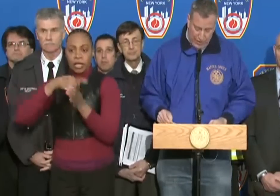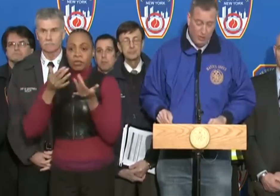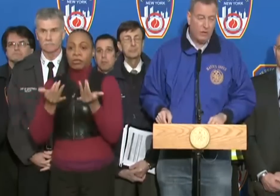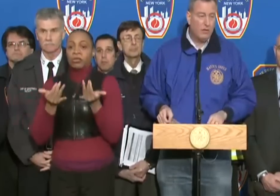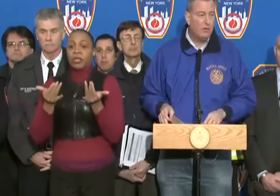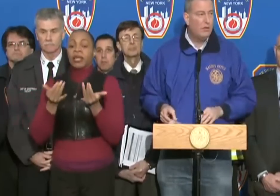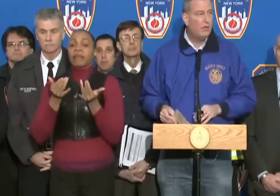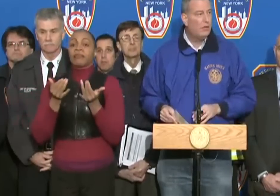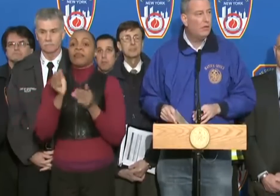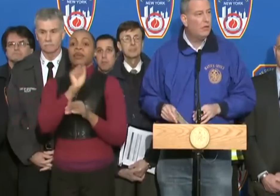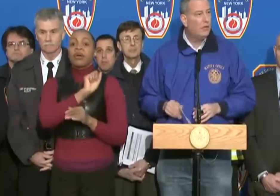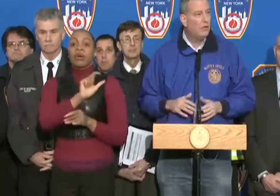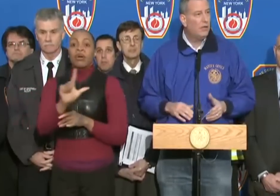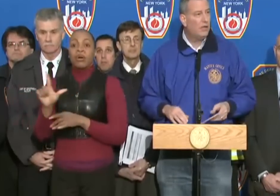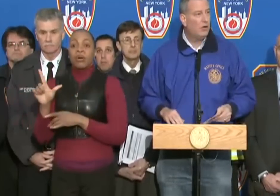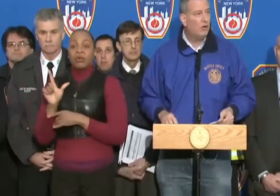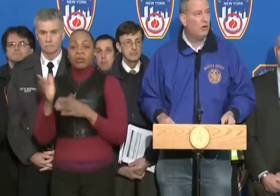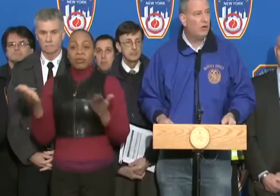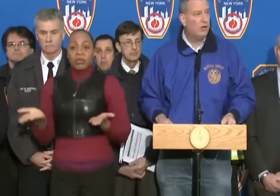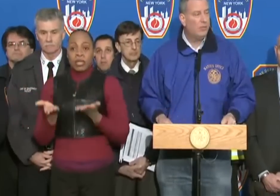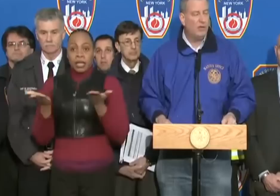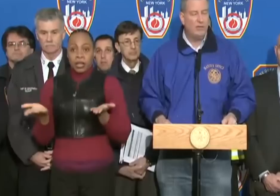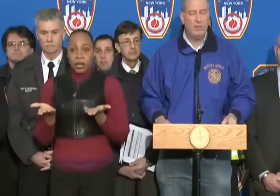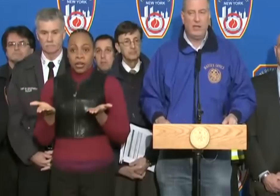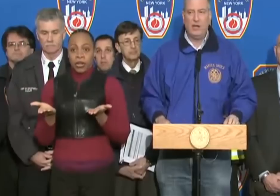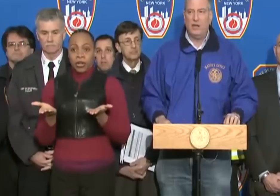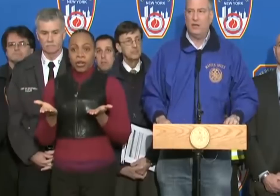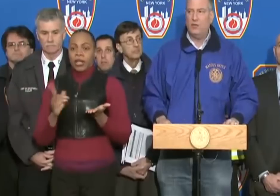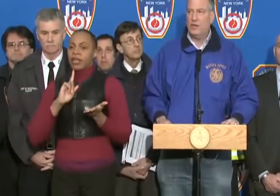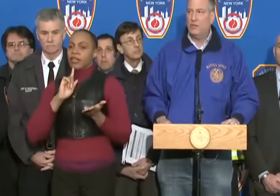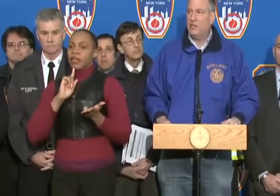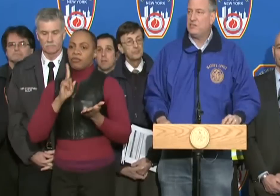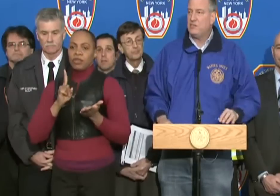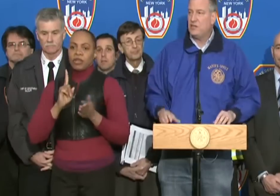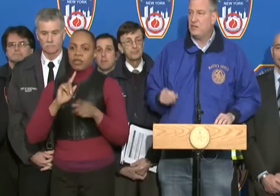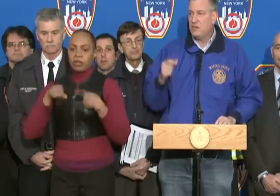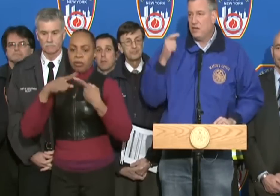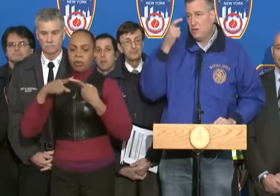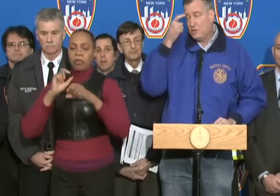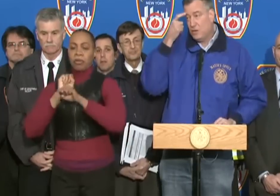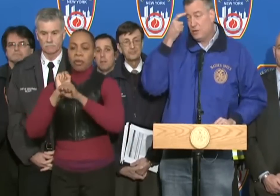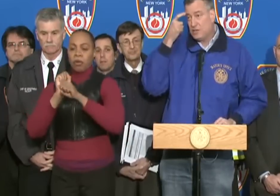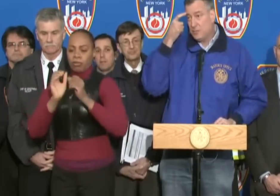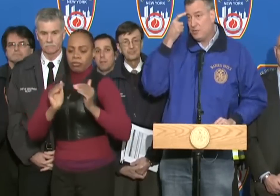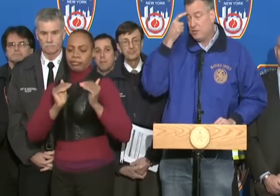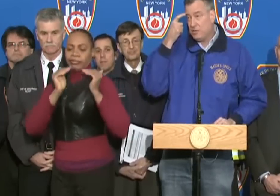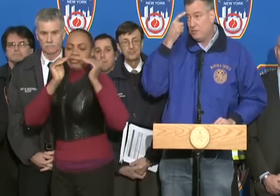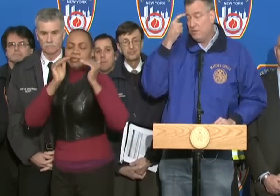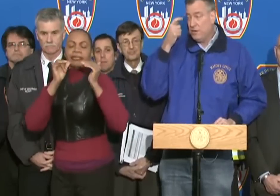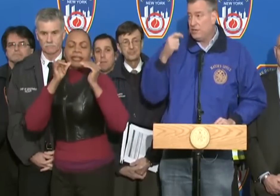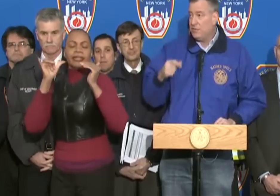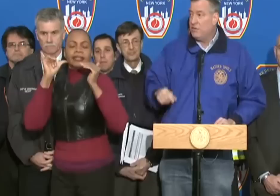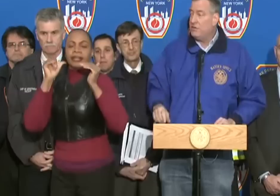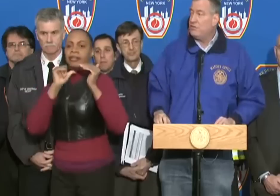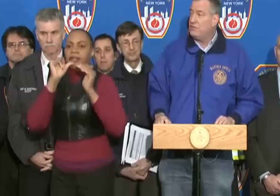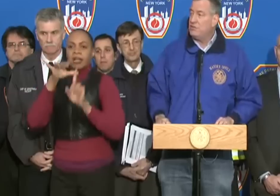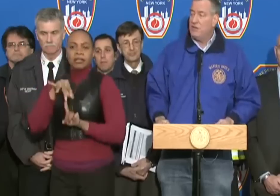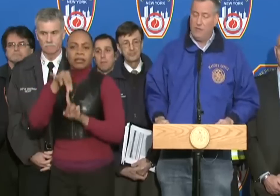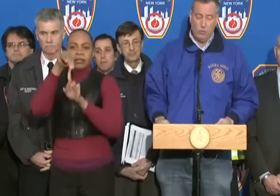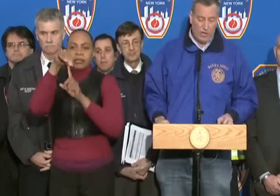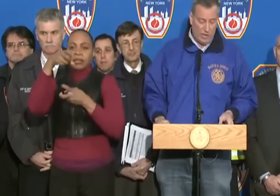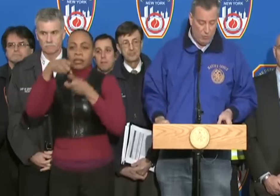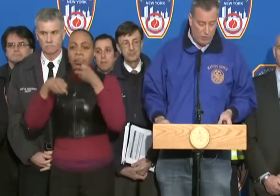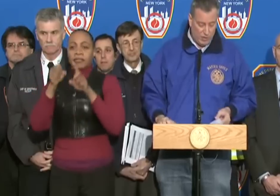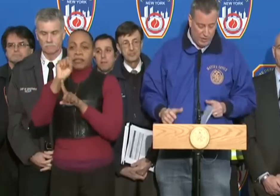Everyone here, they go above and beyond on a regular basis. Yesterday was no exception. Very tough